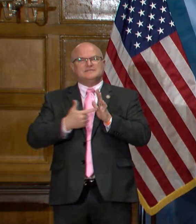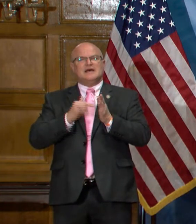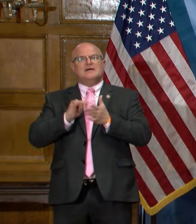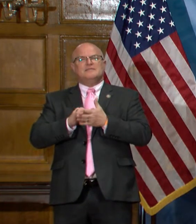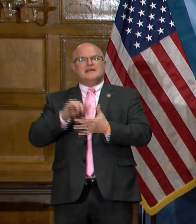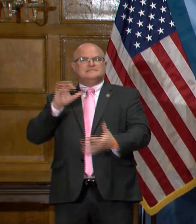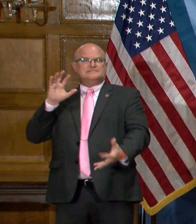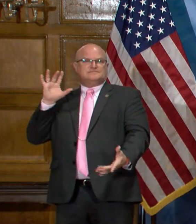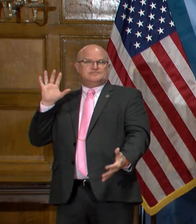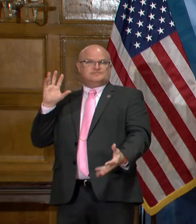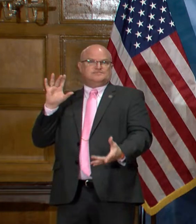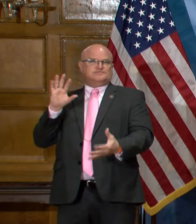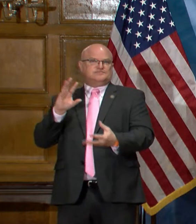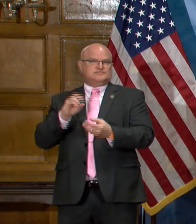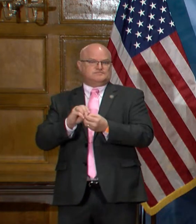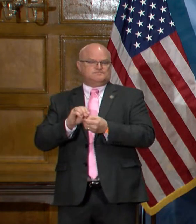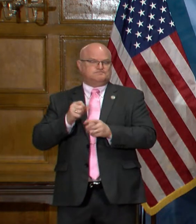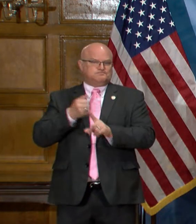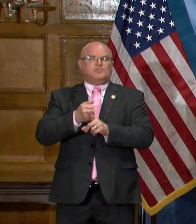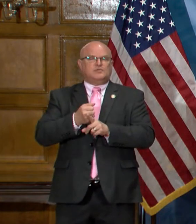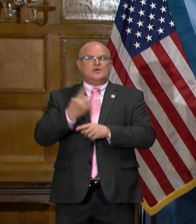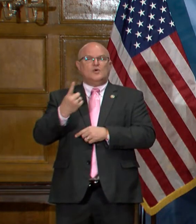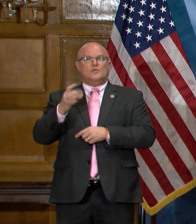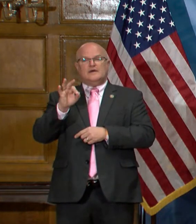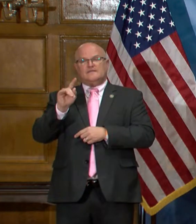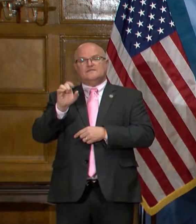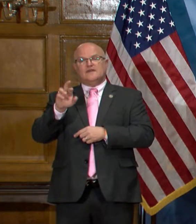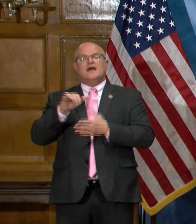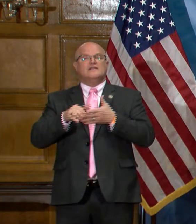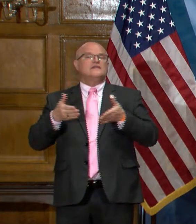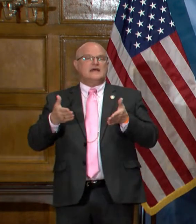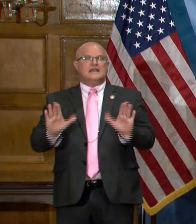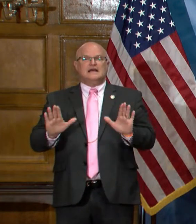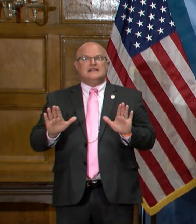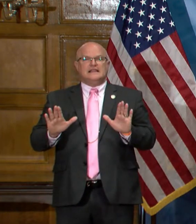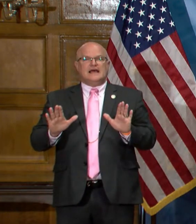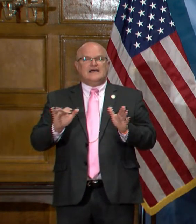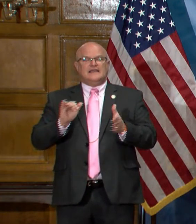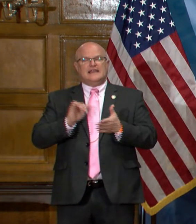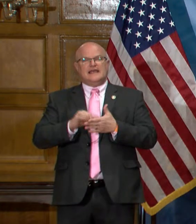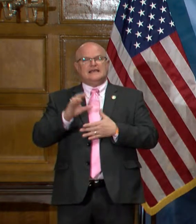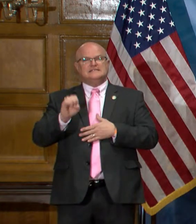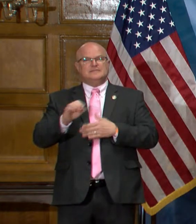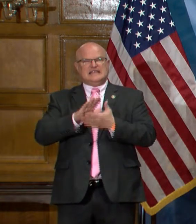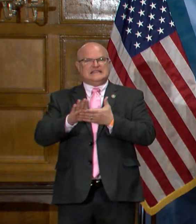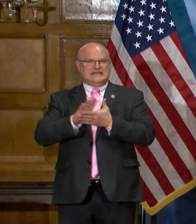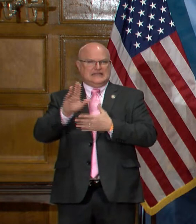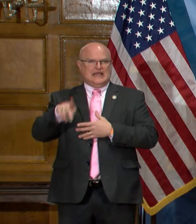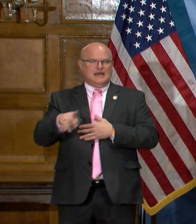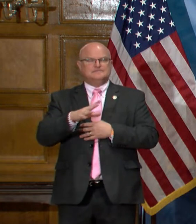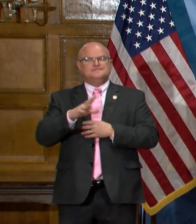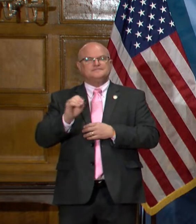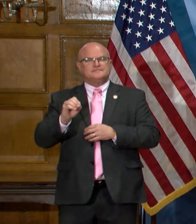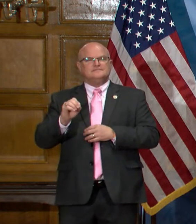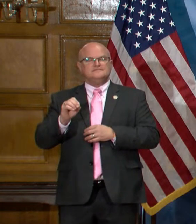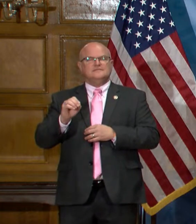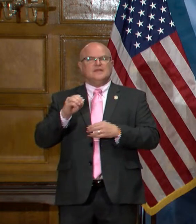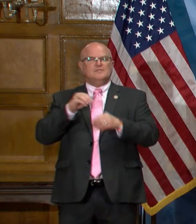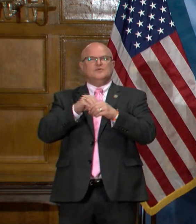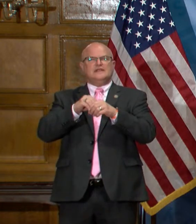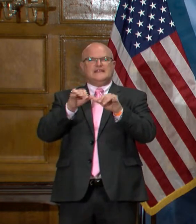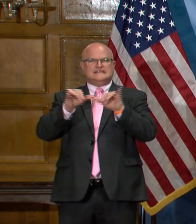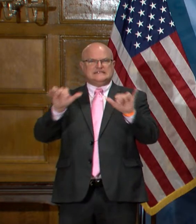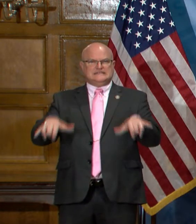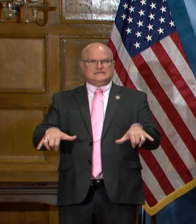an accumulation. And so that's one factor that allows that has to be cleaned up and inserted into